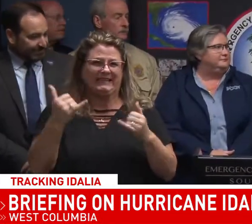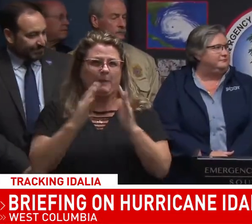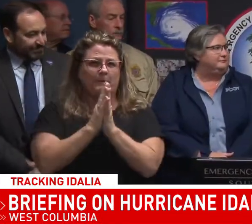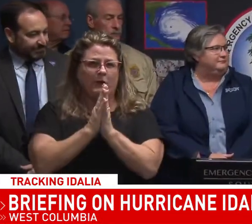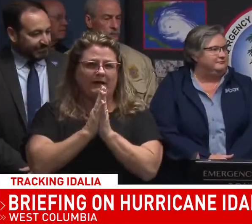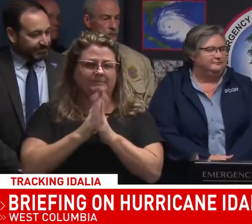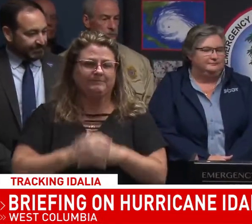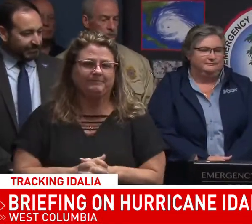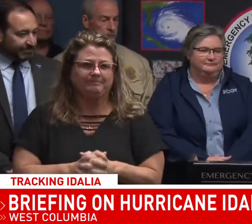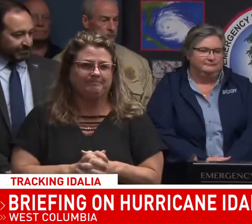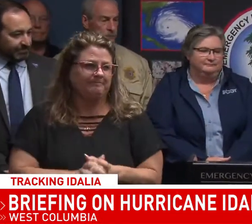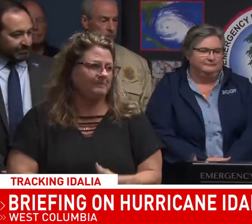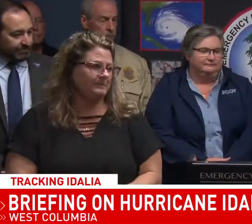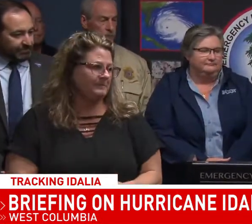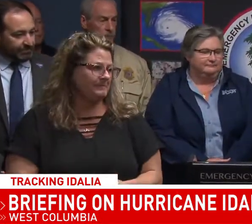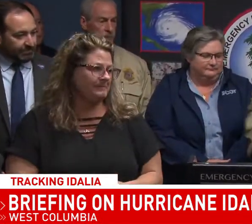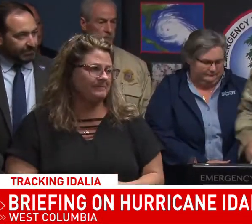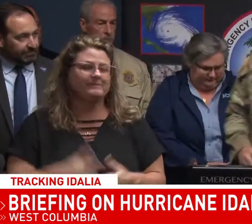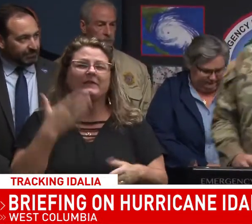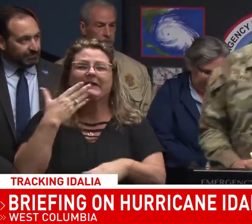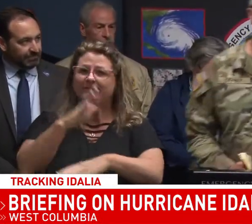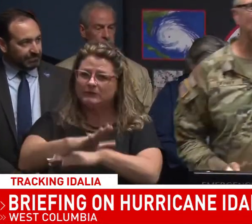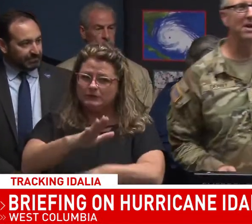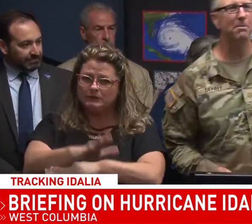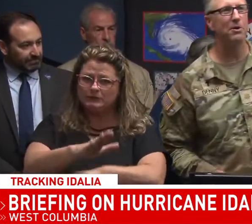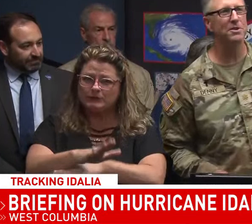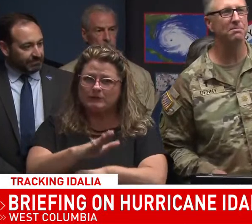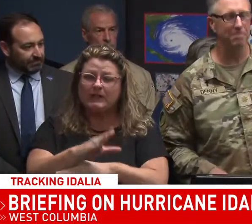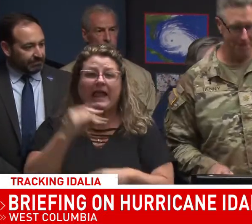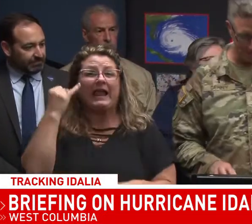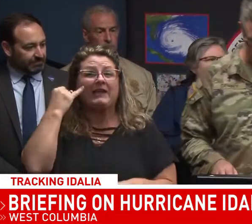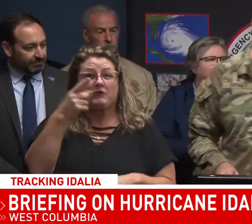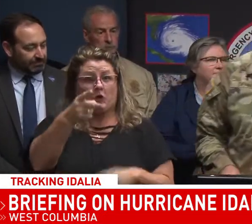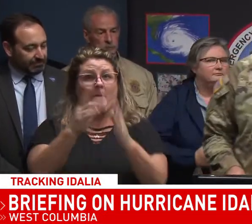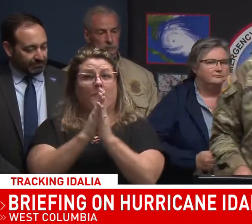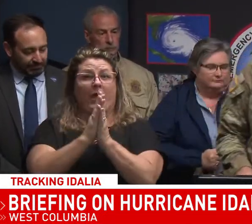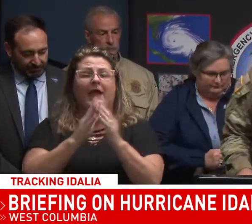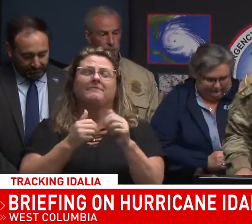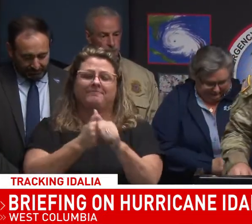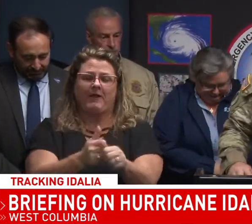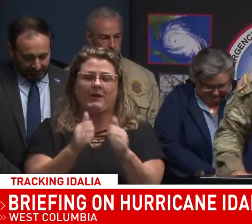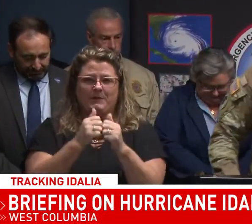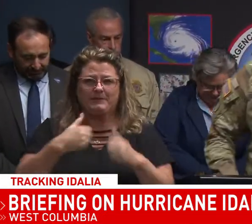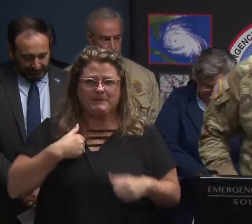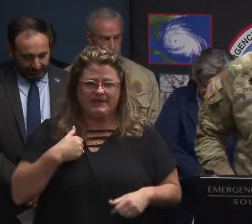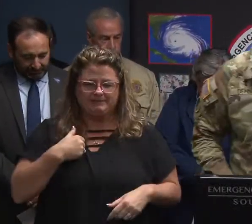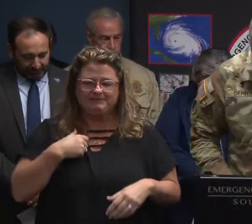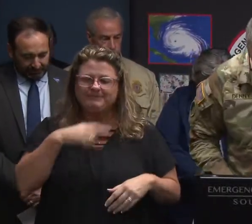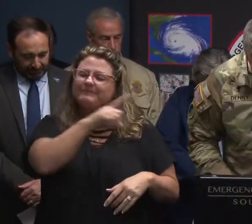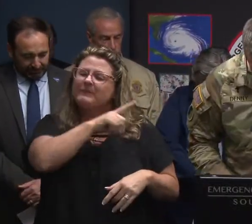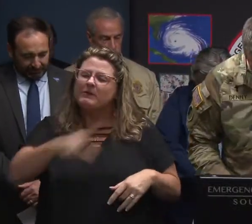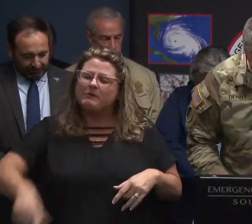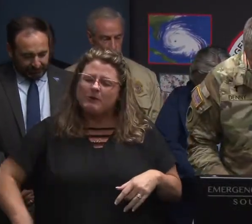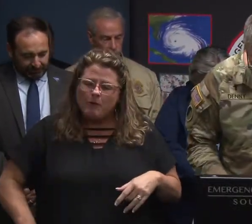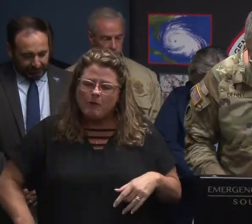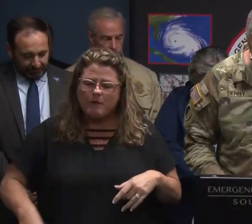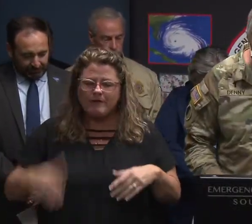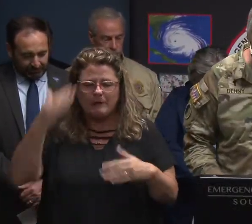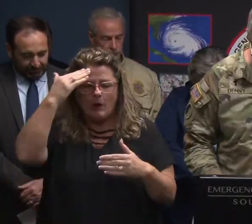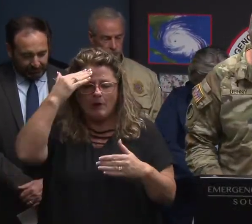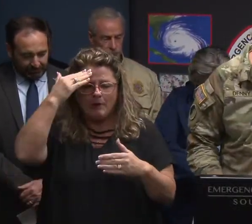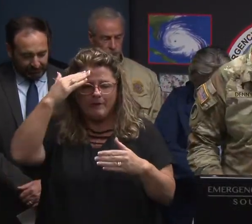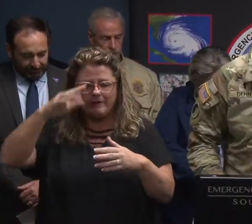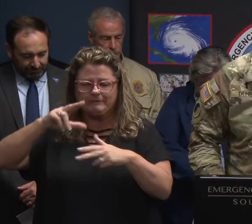Thanks, sir. Good afternoon. If you're a praying person, please pray with me. O Lord, as the storm